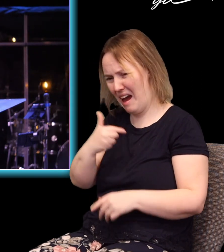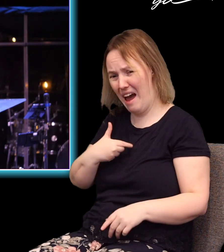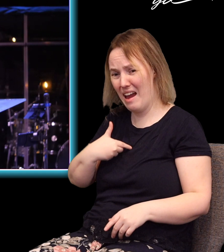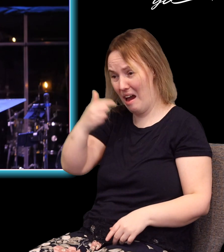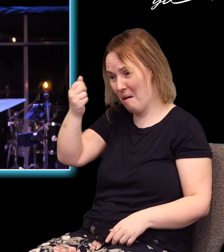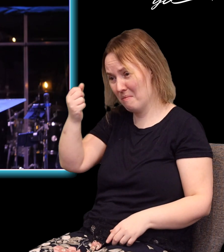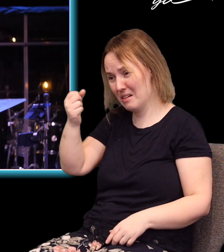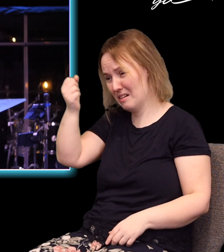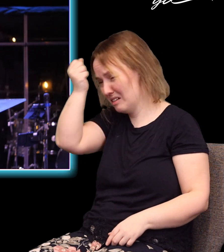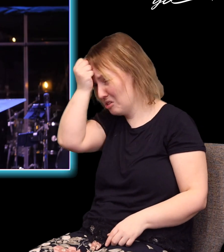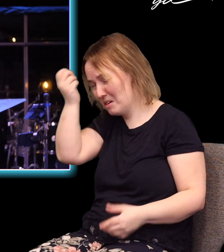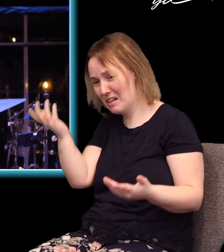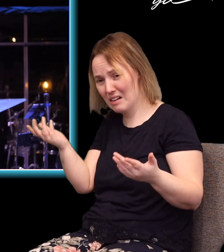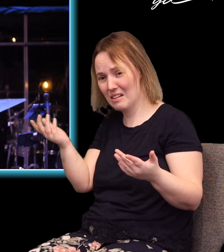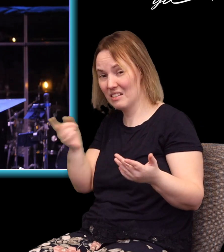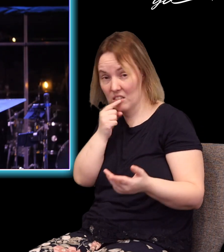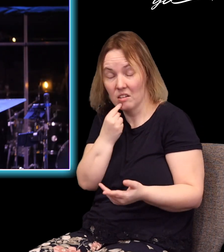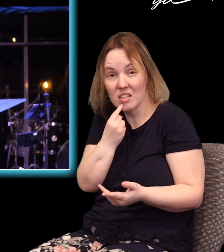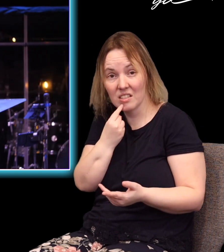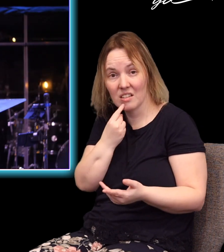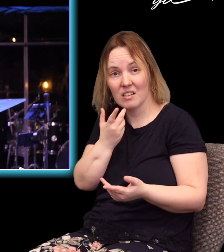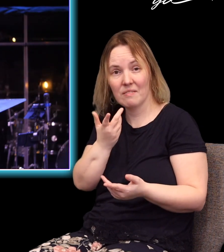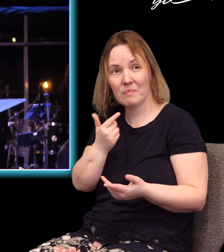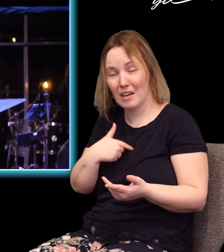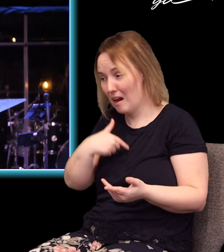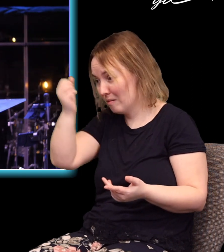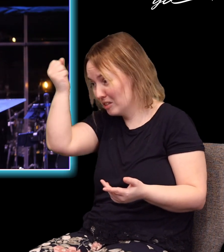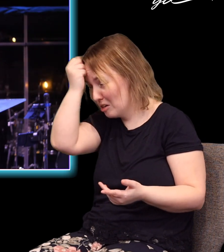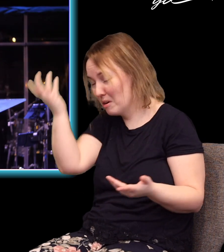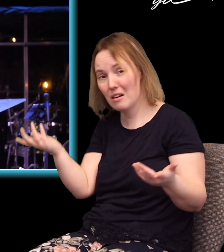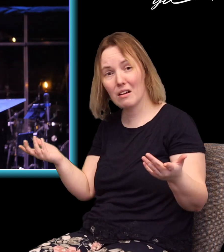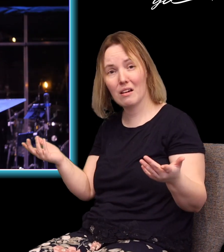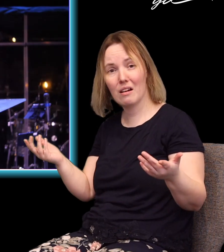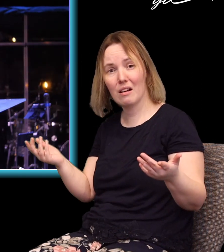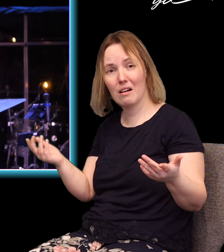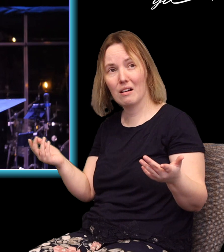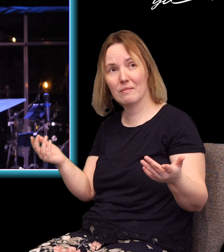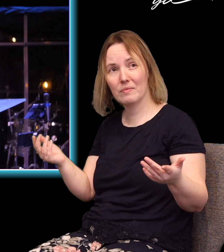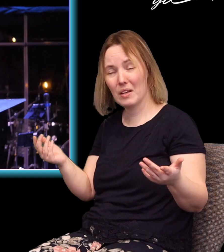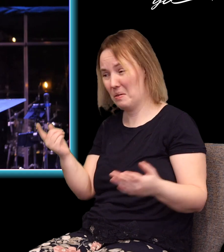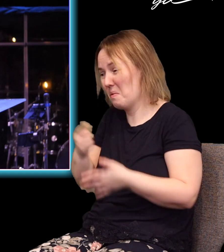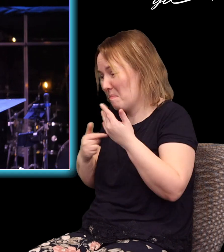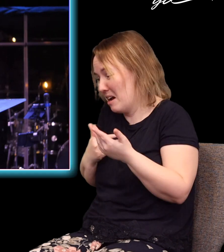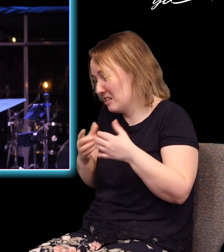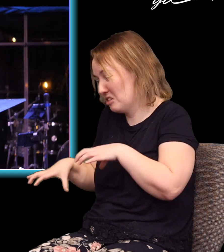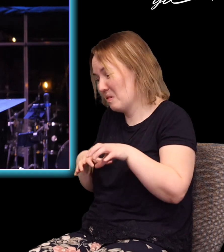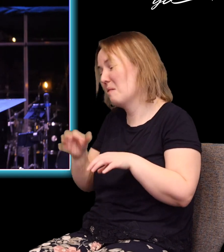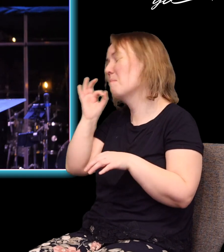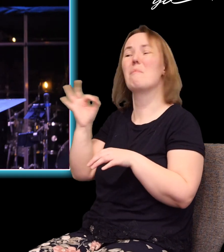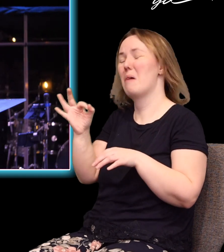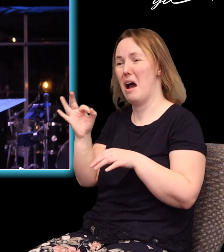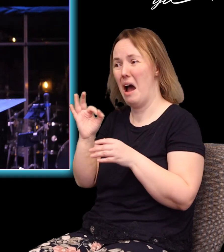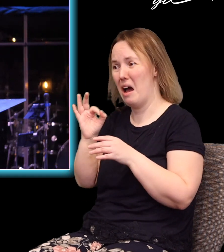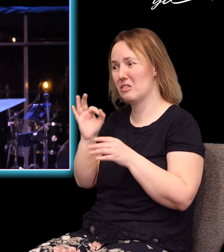stupid. Seriously. I'm stupid. What am I doing, pastor, in the church? What